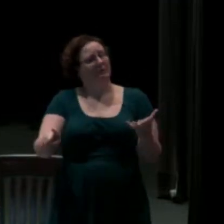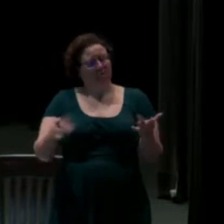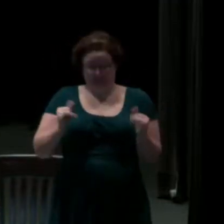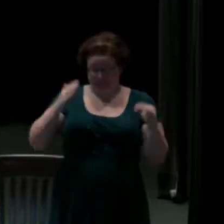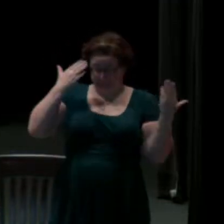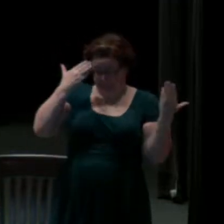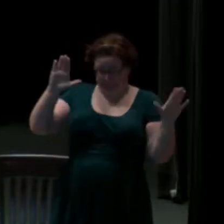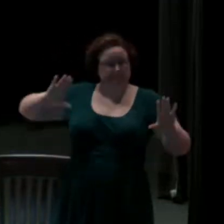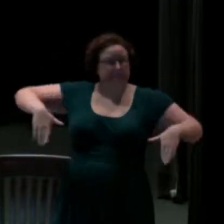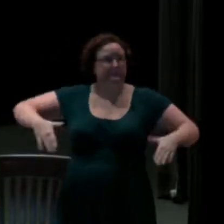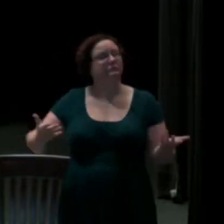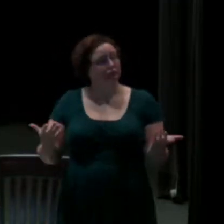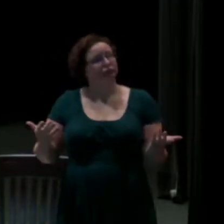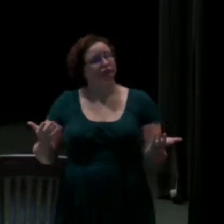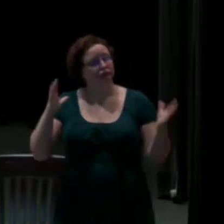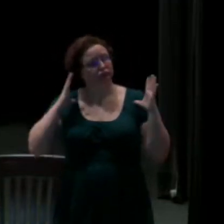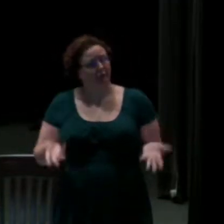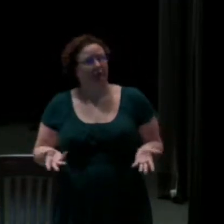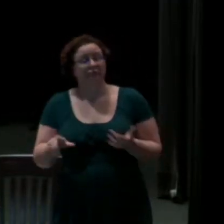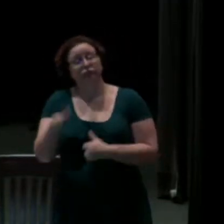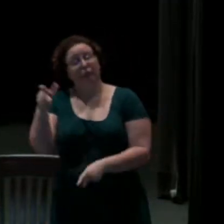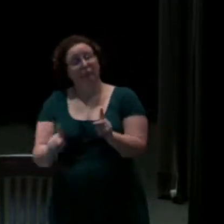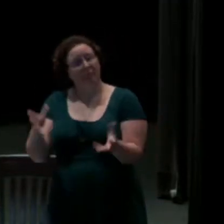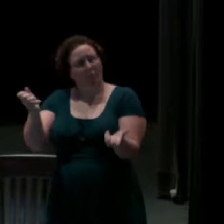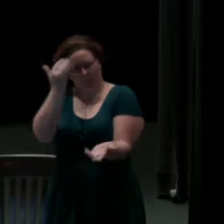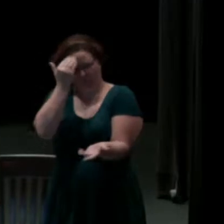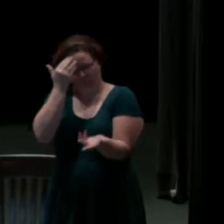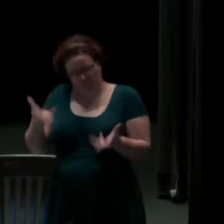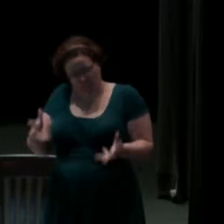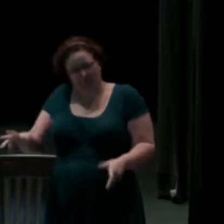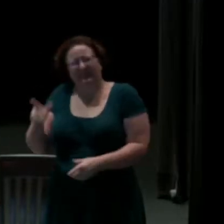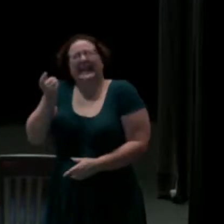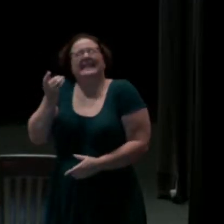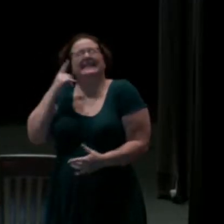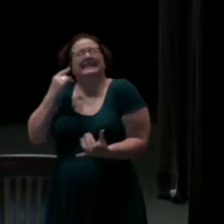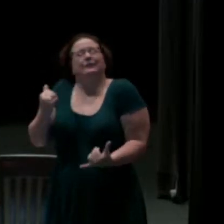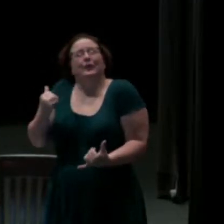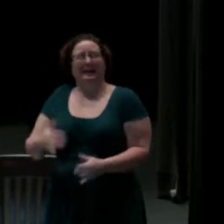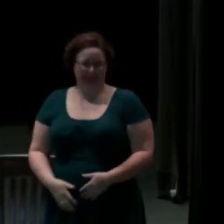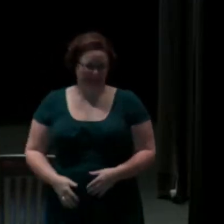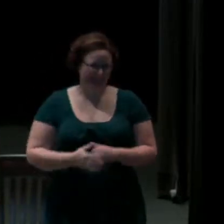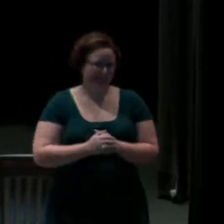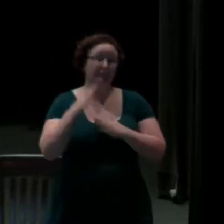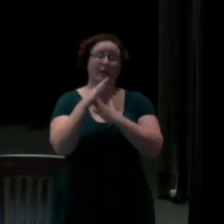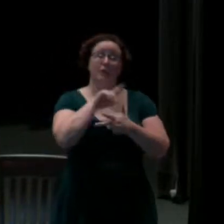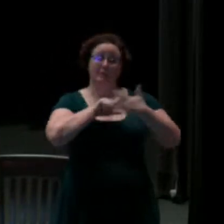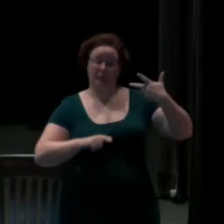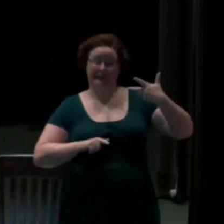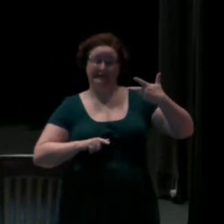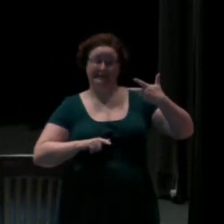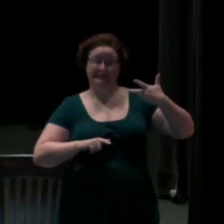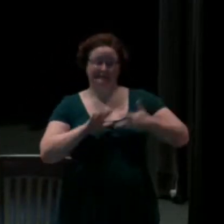your areas of major interest, while others have an idea of what you might want to study, at least for now. The top 3 areas of